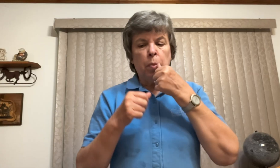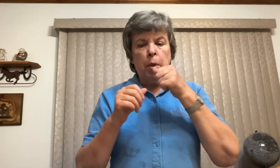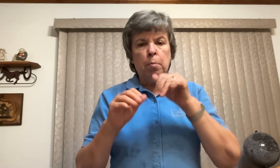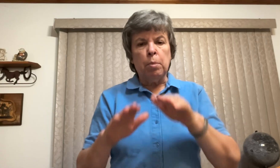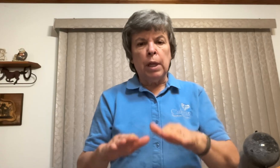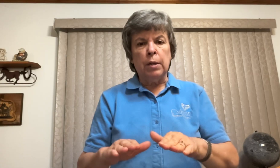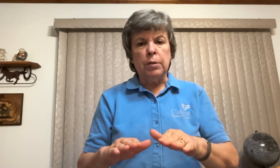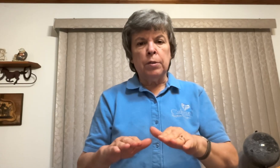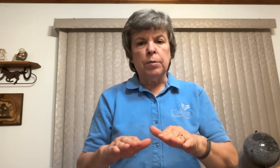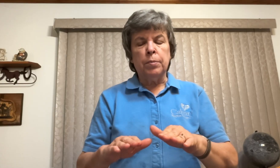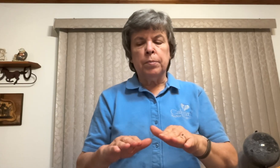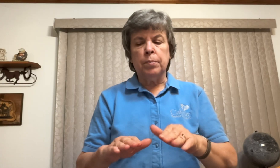bless,